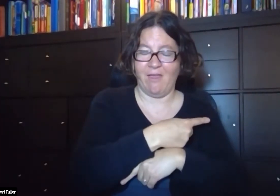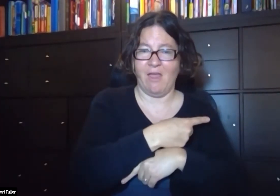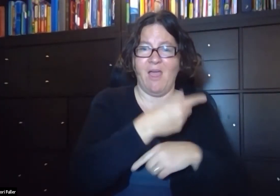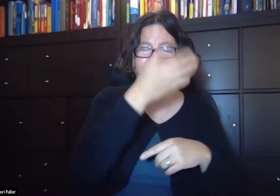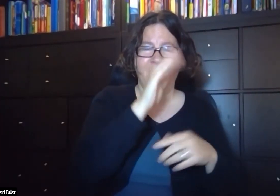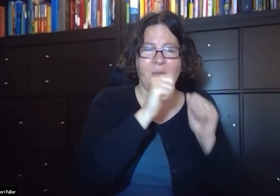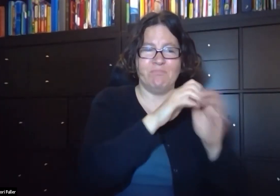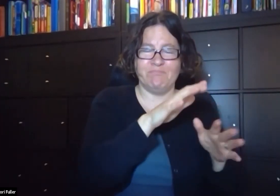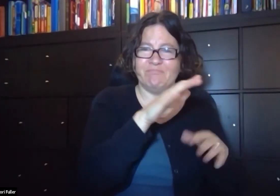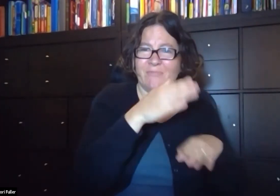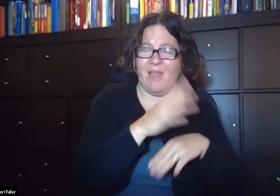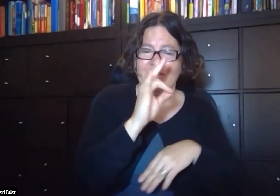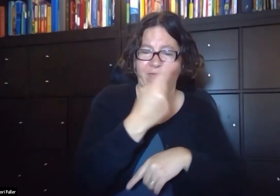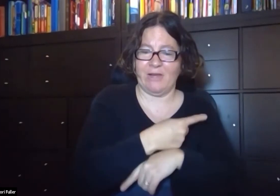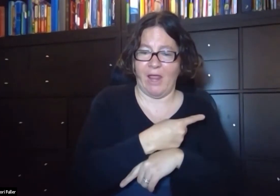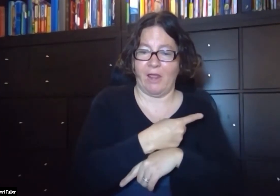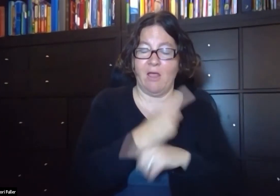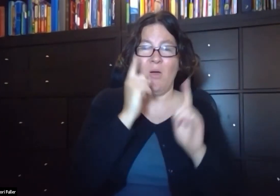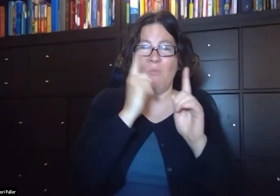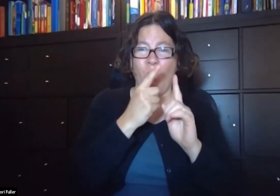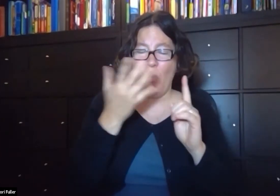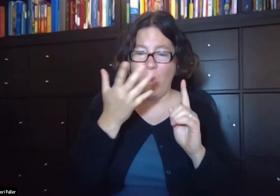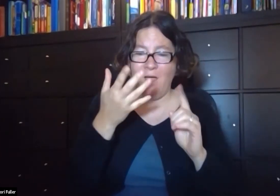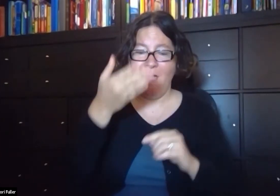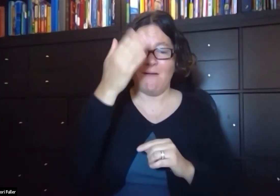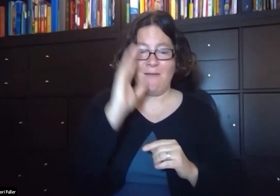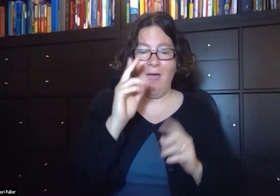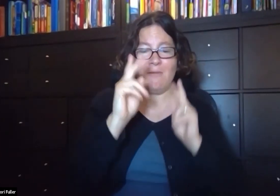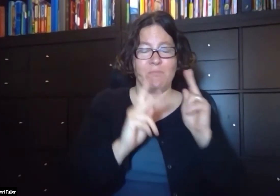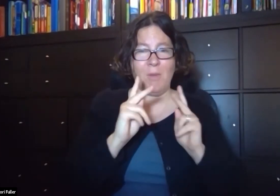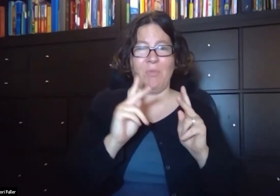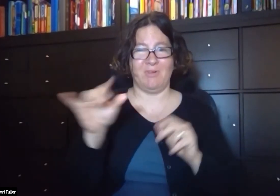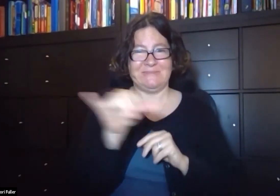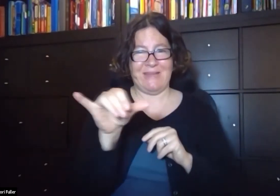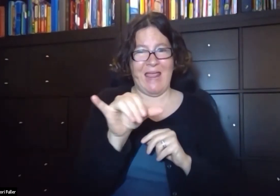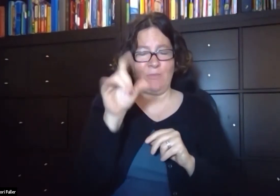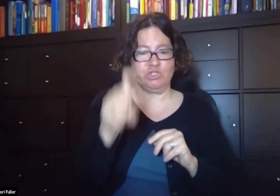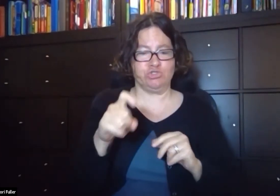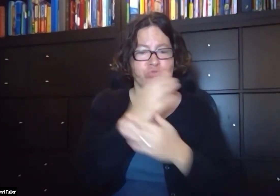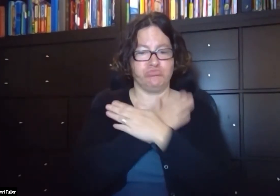and the days of creation, where God rested on the seventh day.